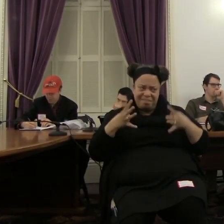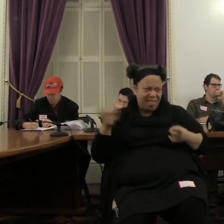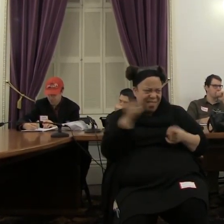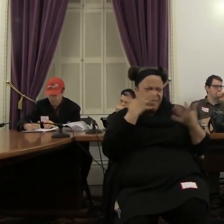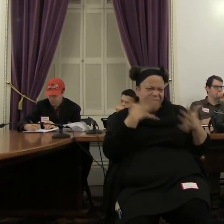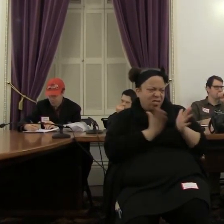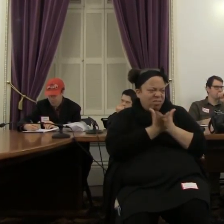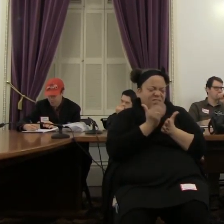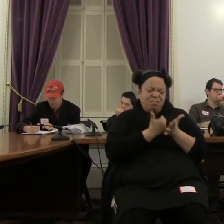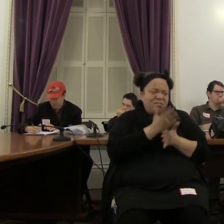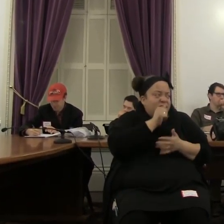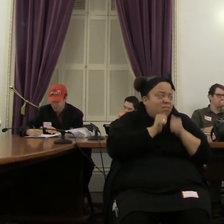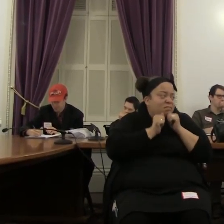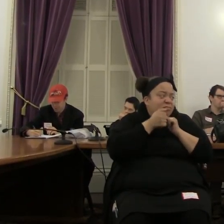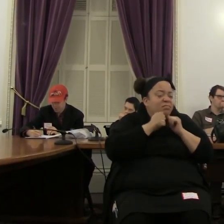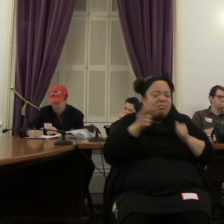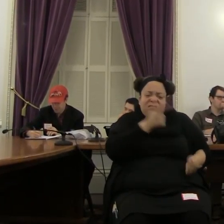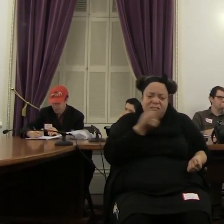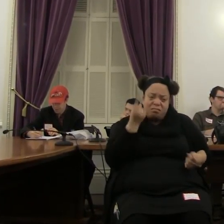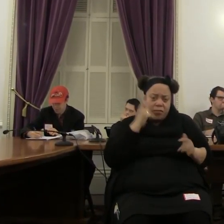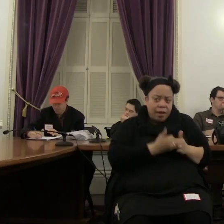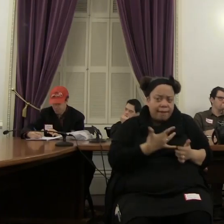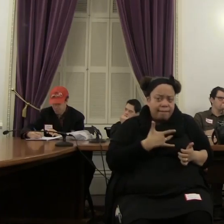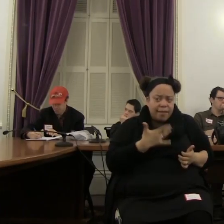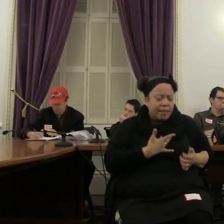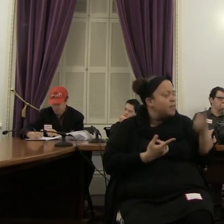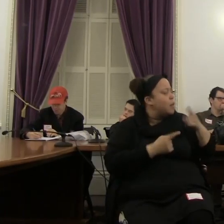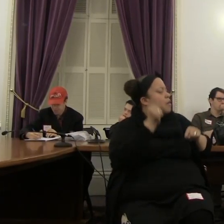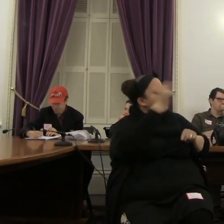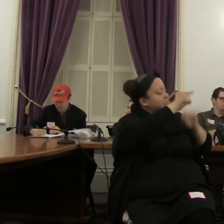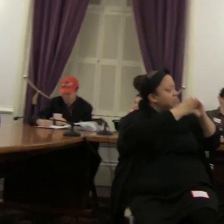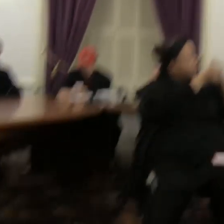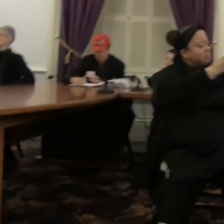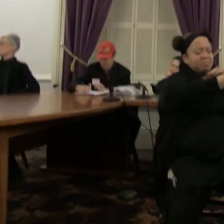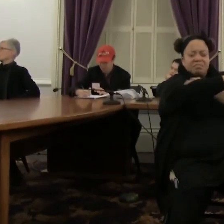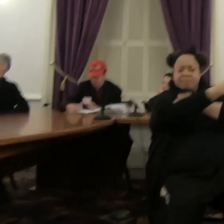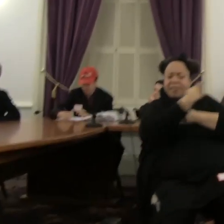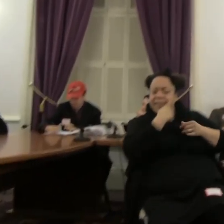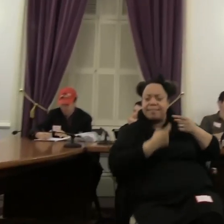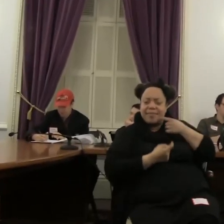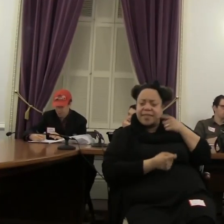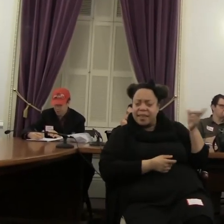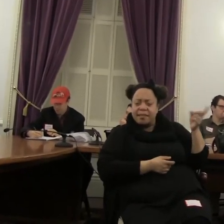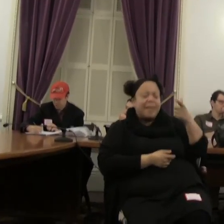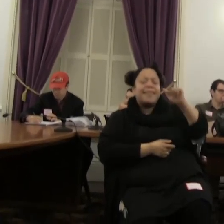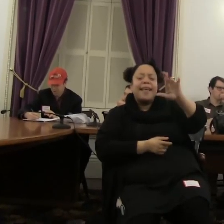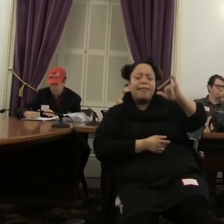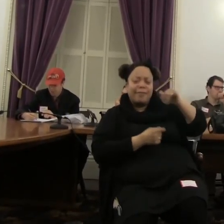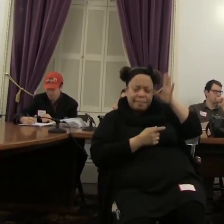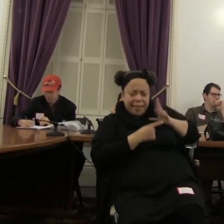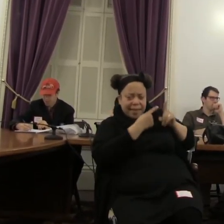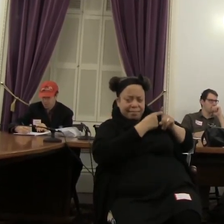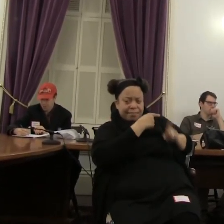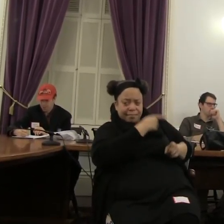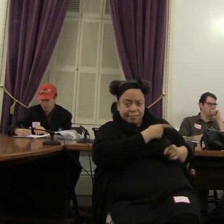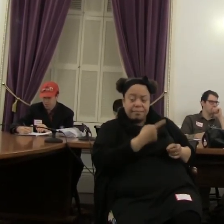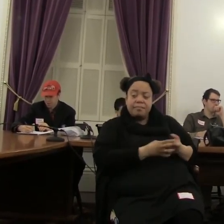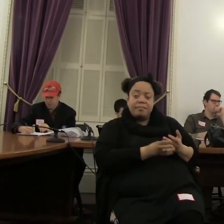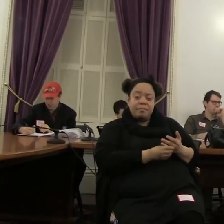have housing, to have food, and how it would impact all of us if they didn't, and how it would